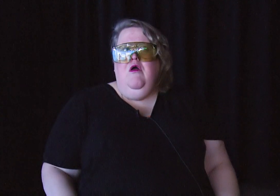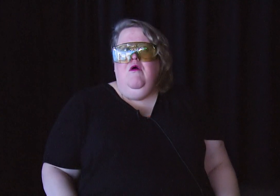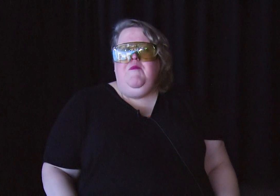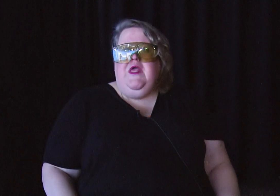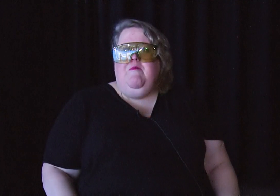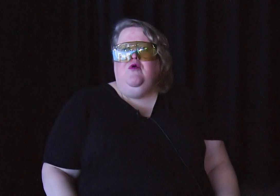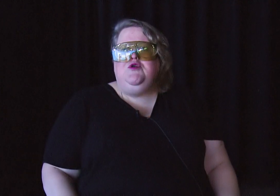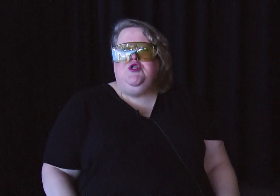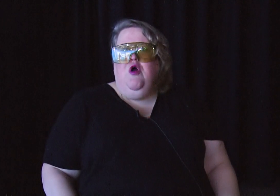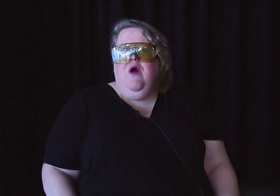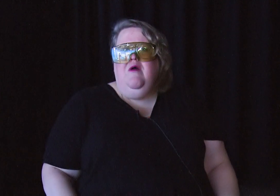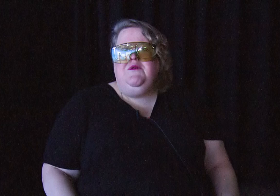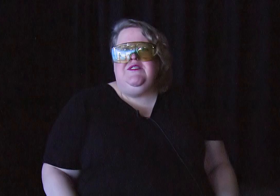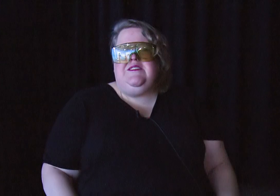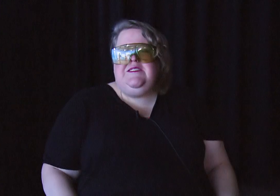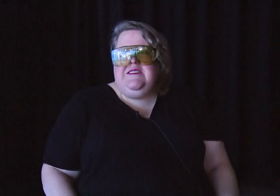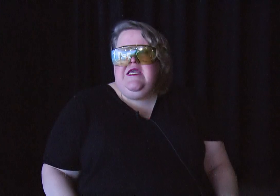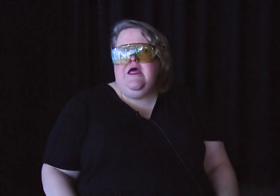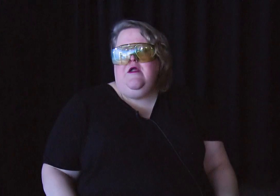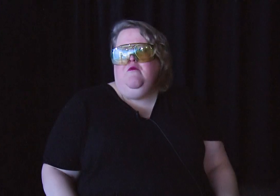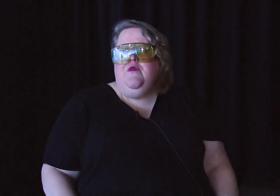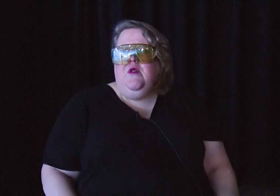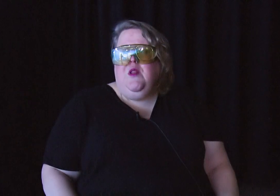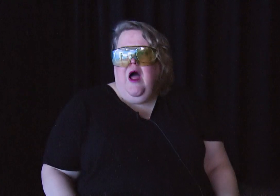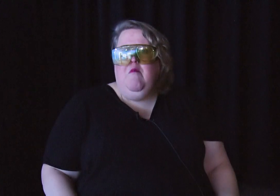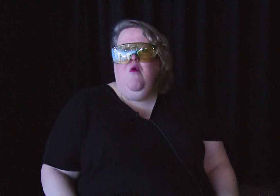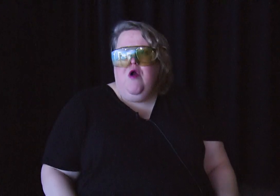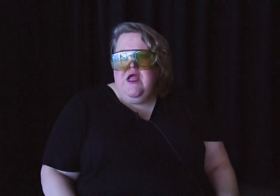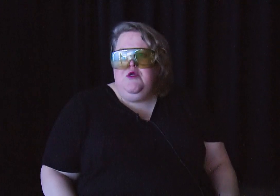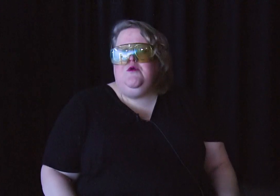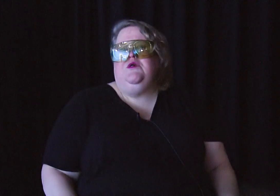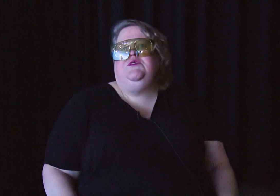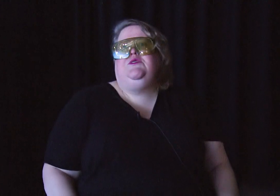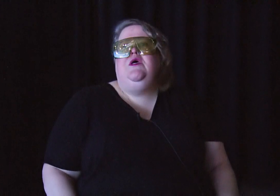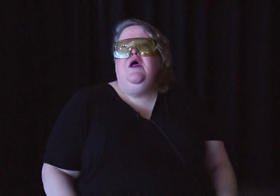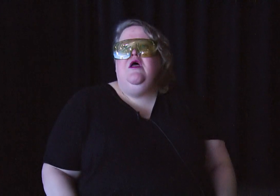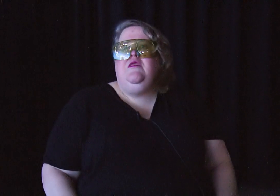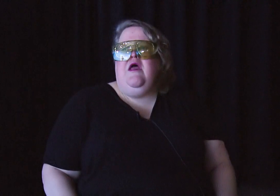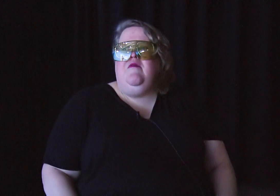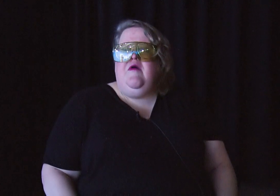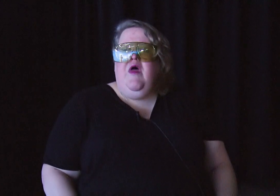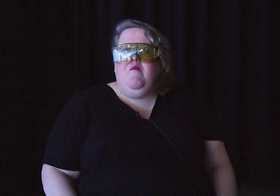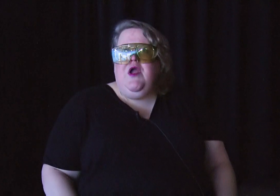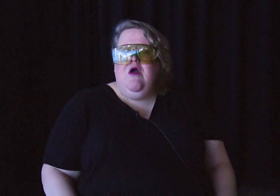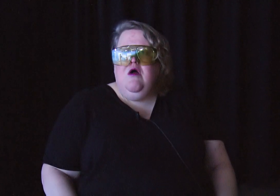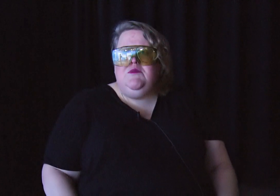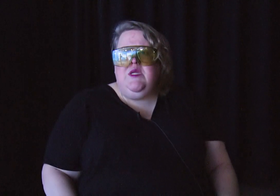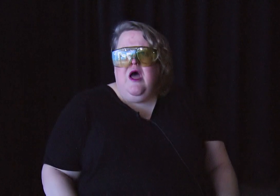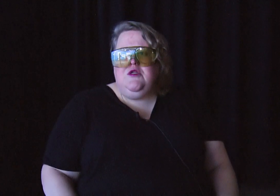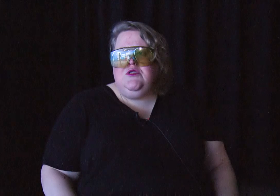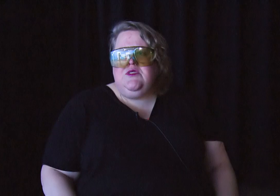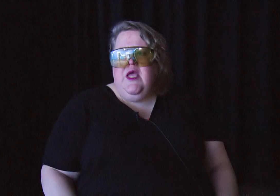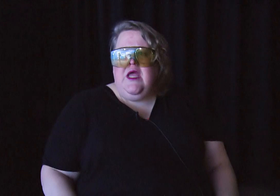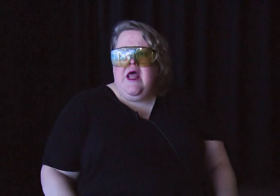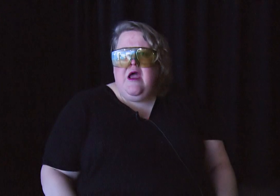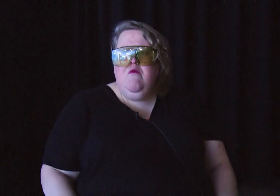people show up to see it with a lot more interest and then that becomes not just like an equity